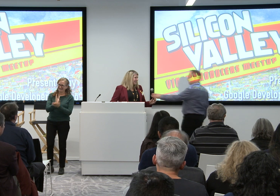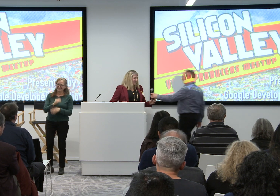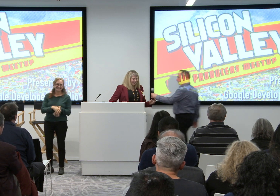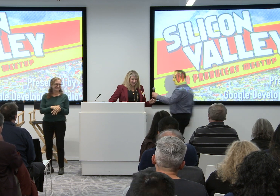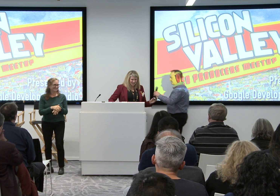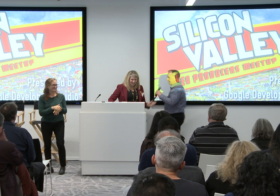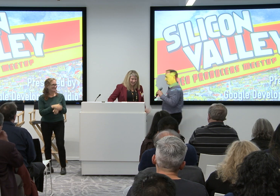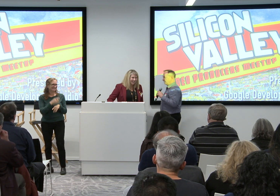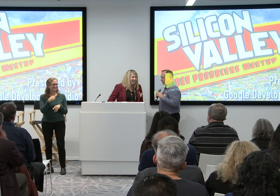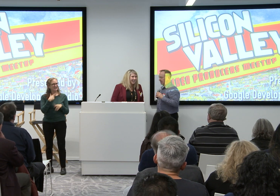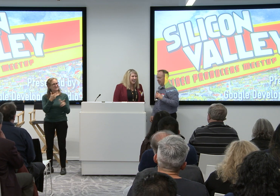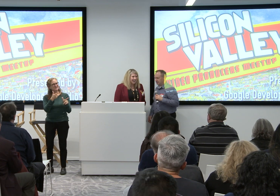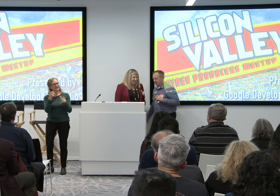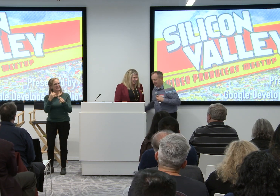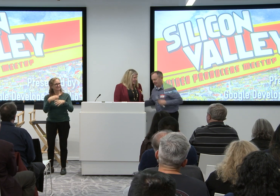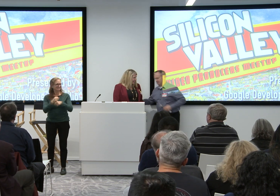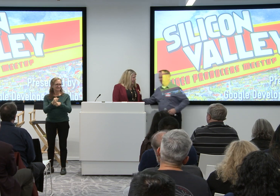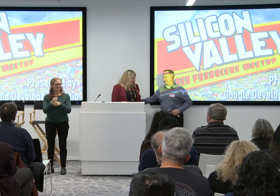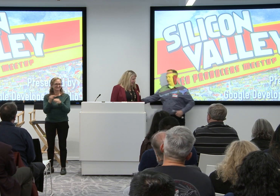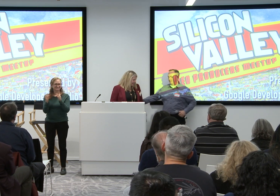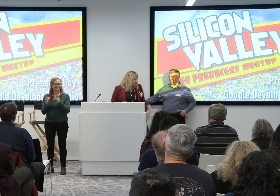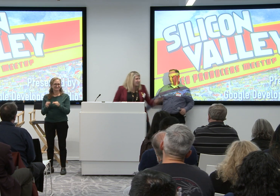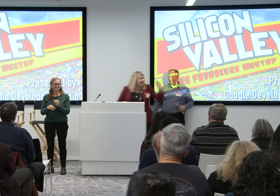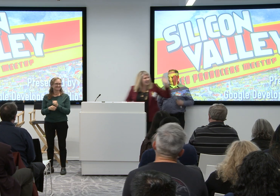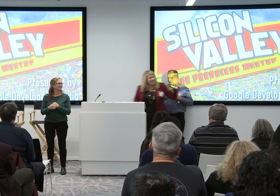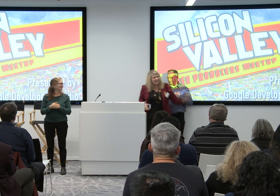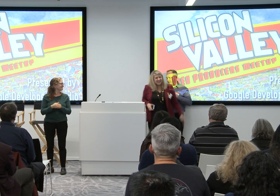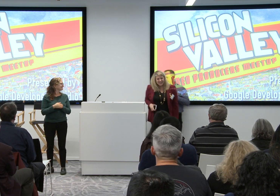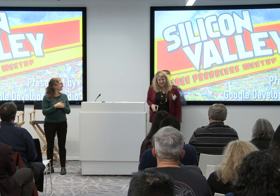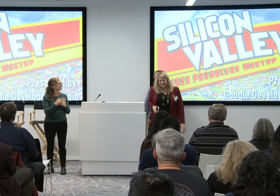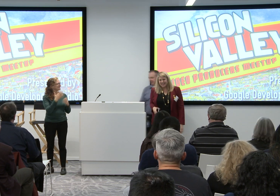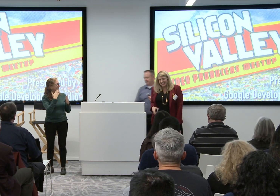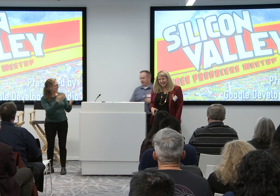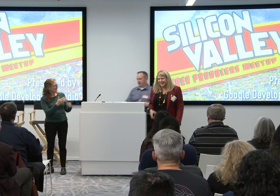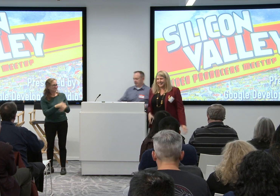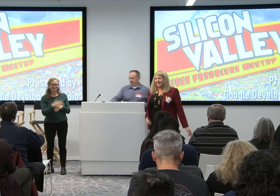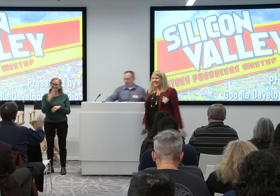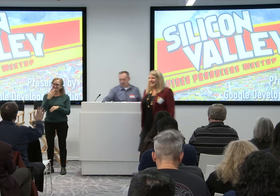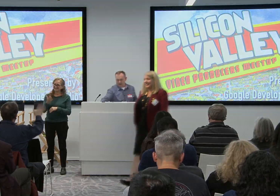than you thought I'd be. Yeah. All right. Well, Thank you very much.